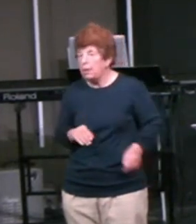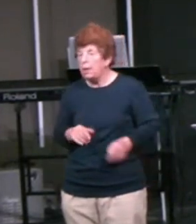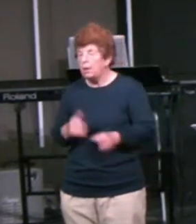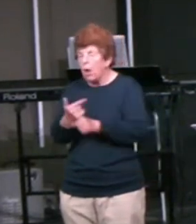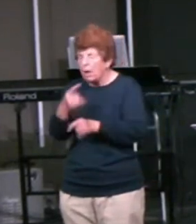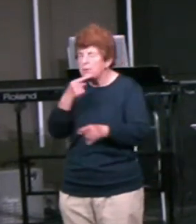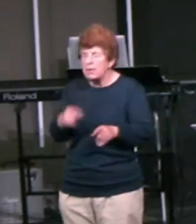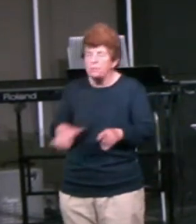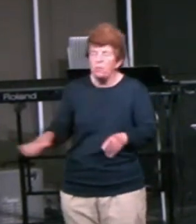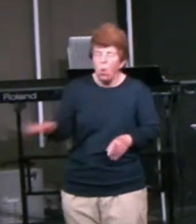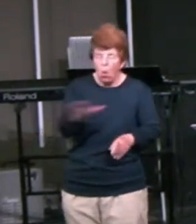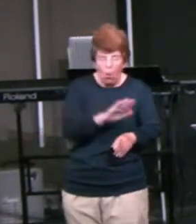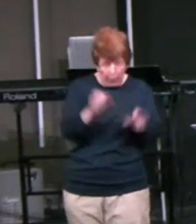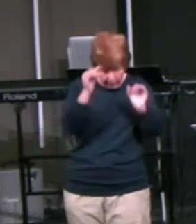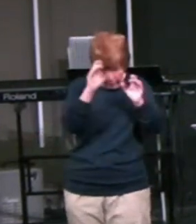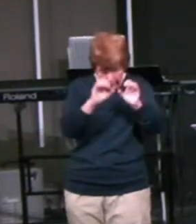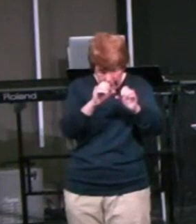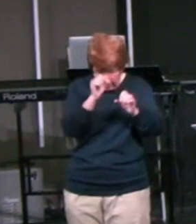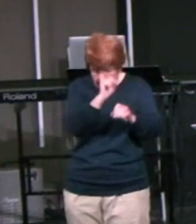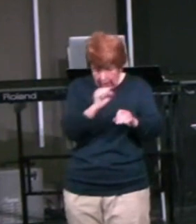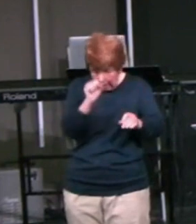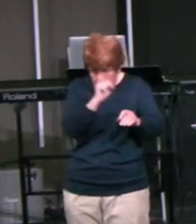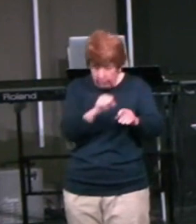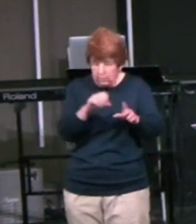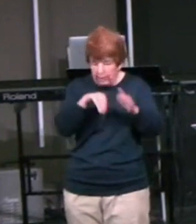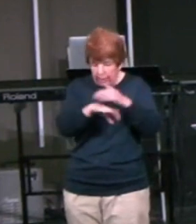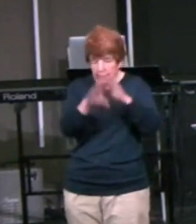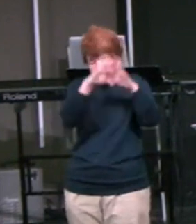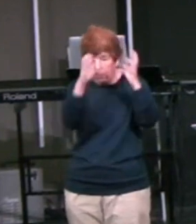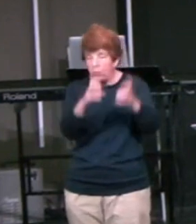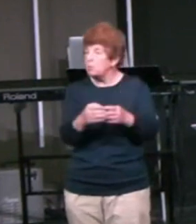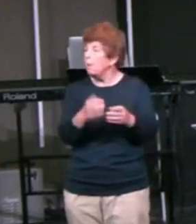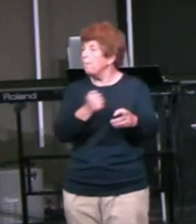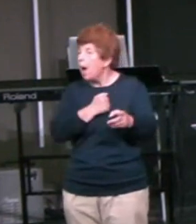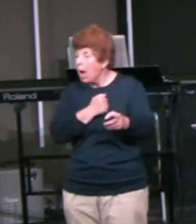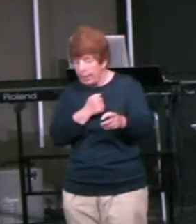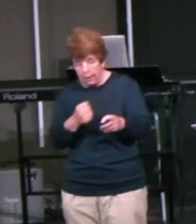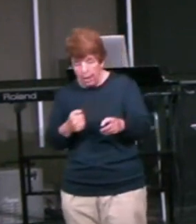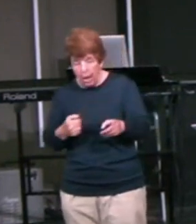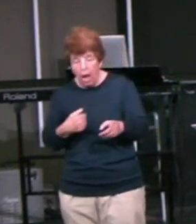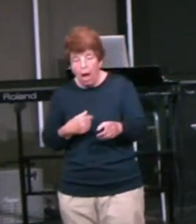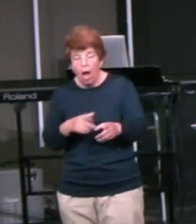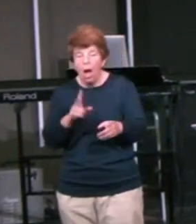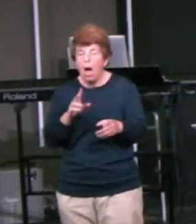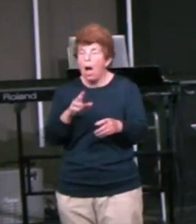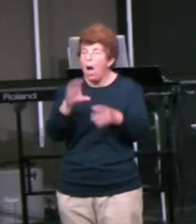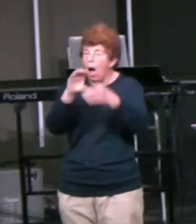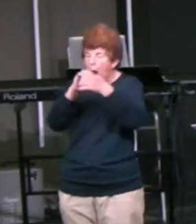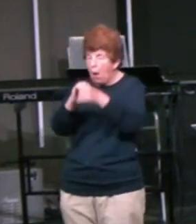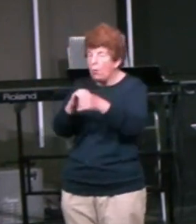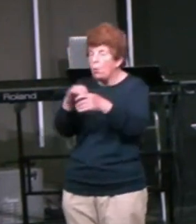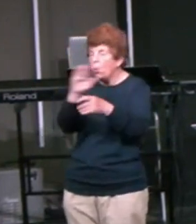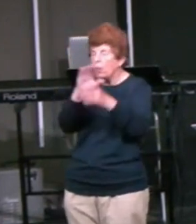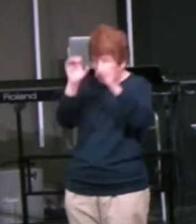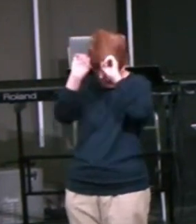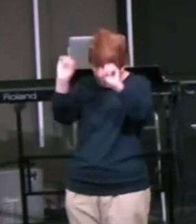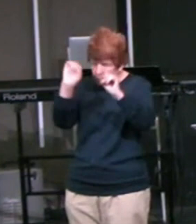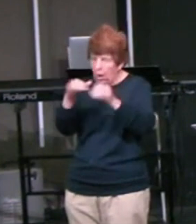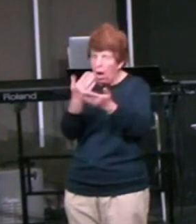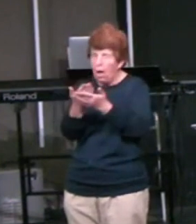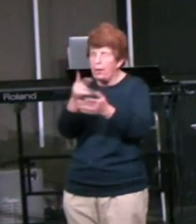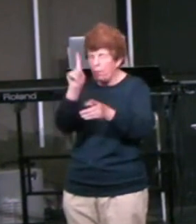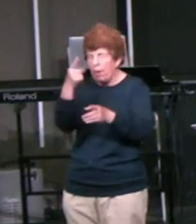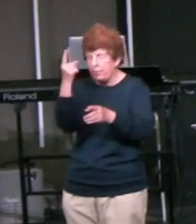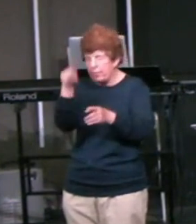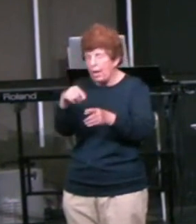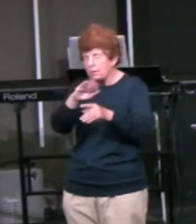God says, for all the animals of the forest are mine, and I own the cattle on 1,000 hills. I